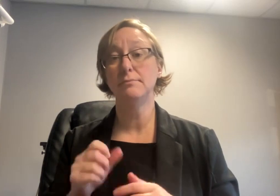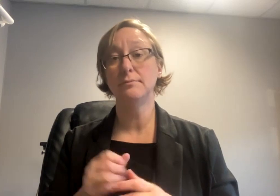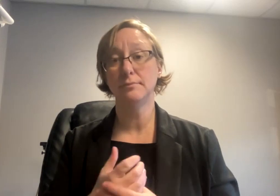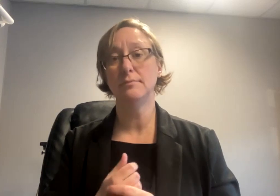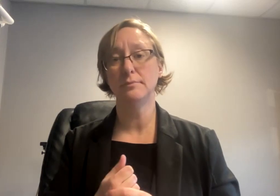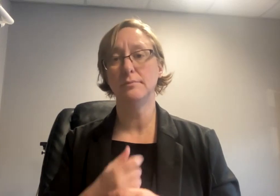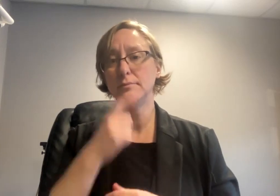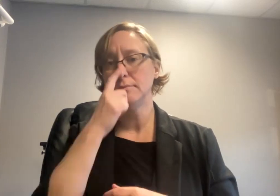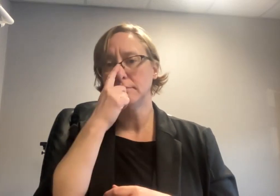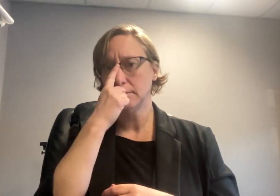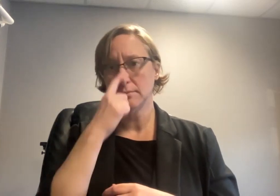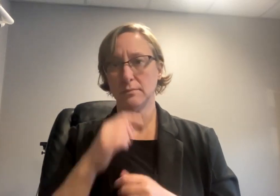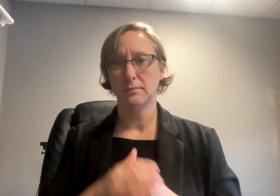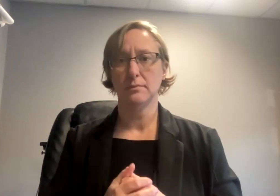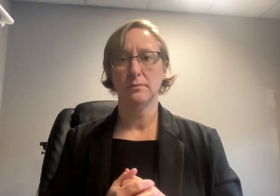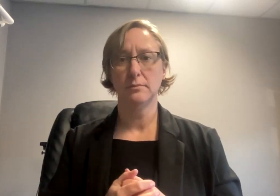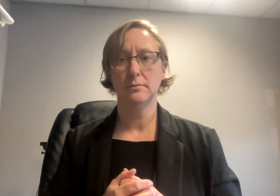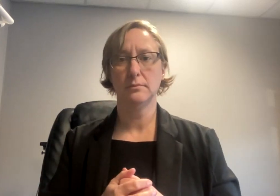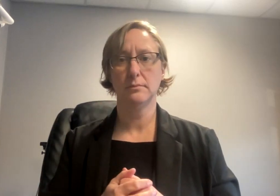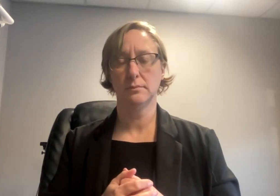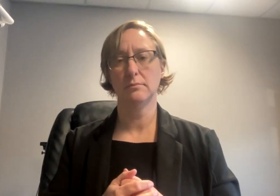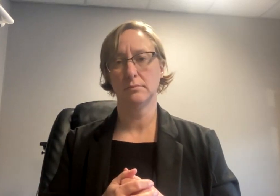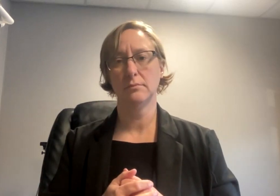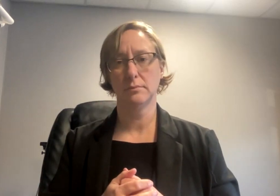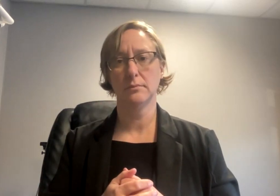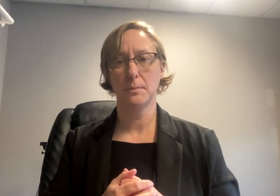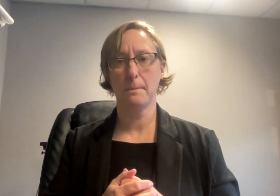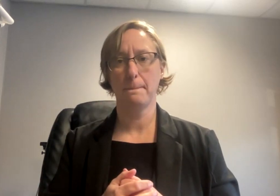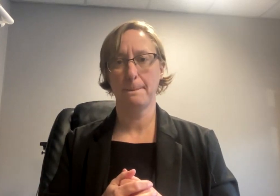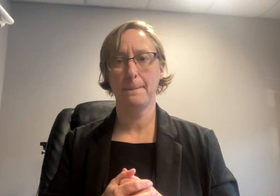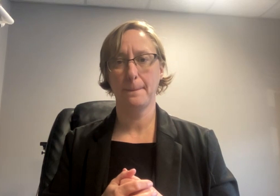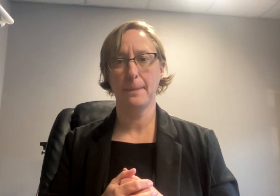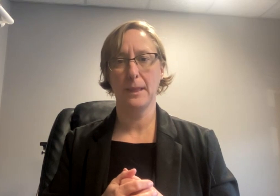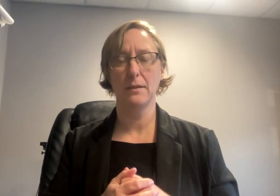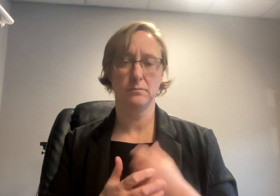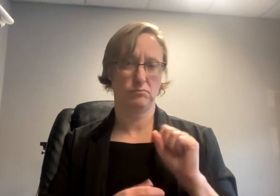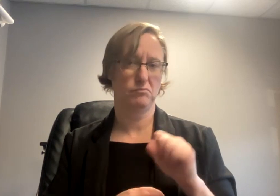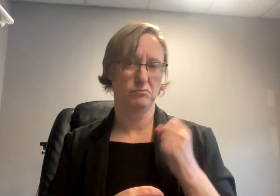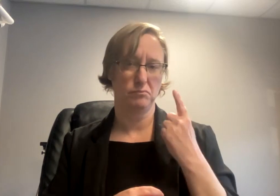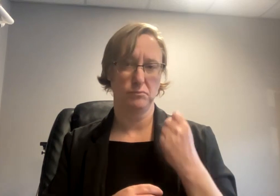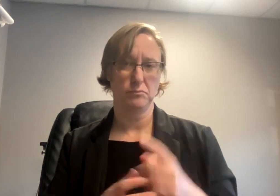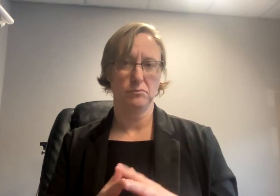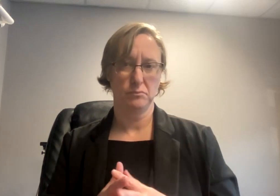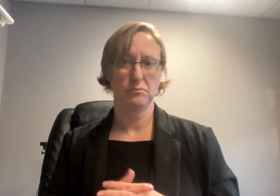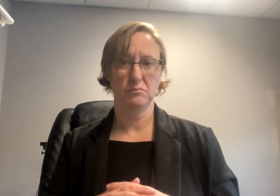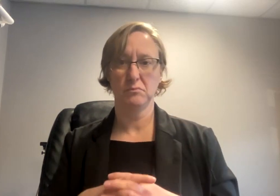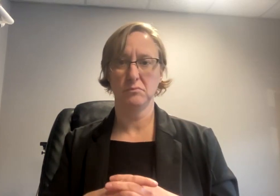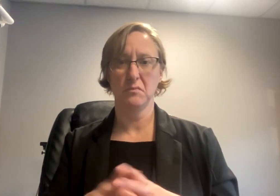more data collection is better if they're open-ended or multiple choice instead of yes or